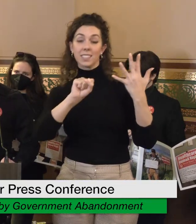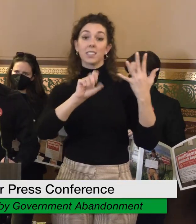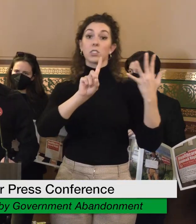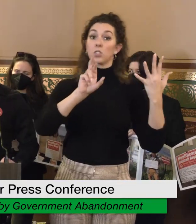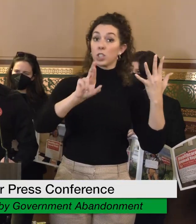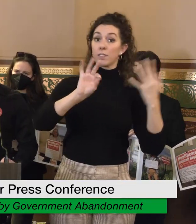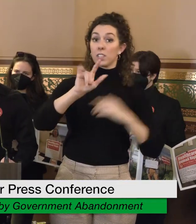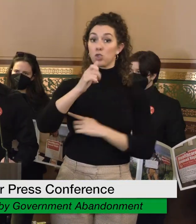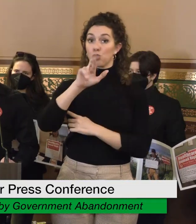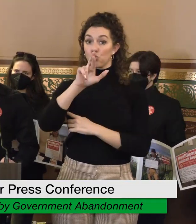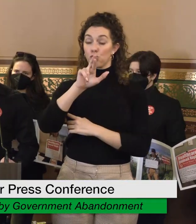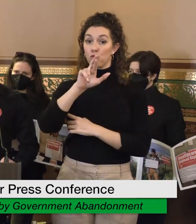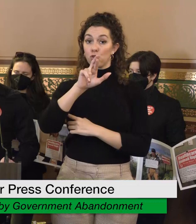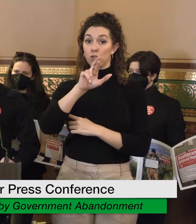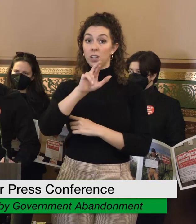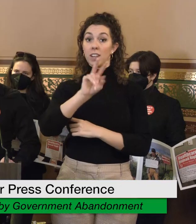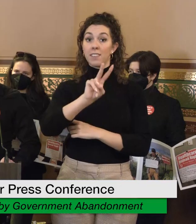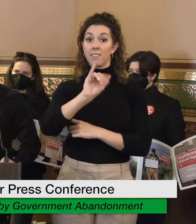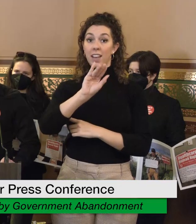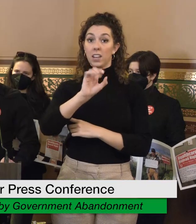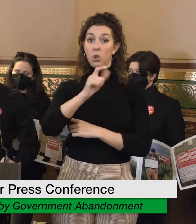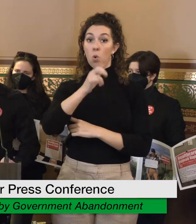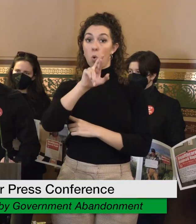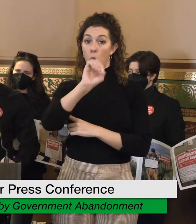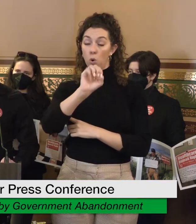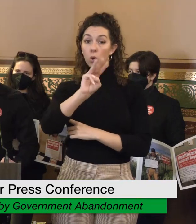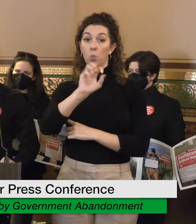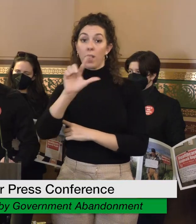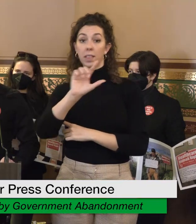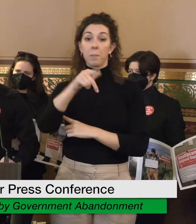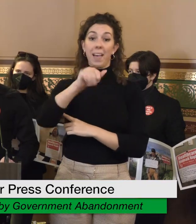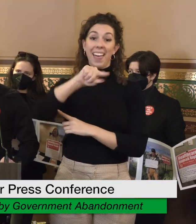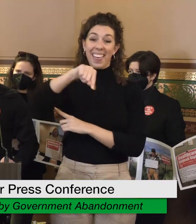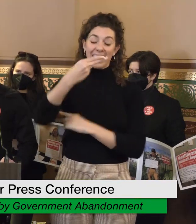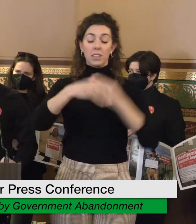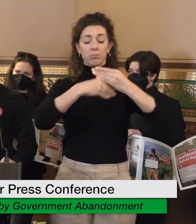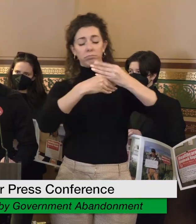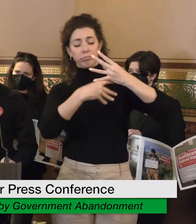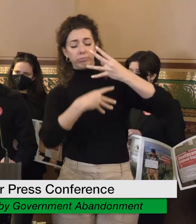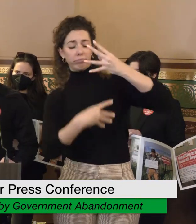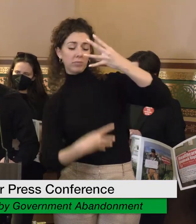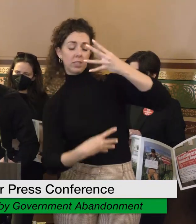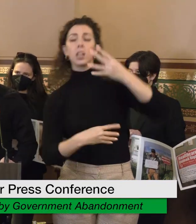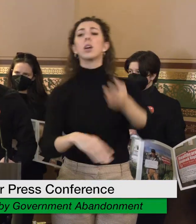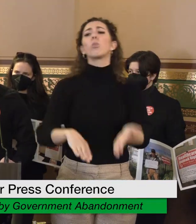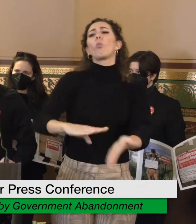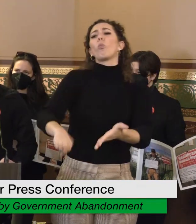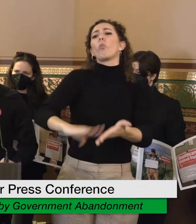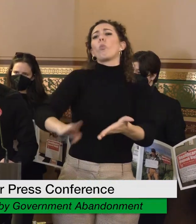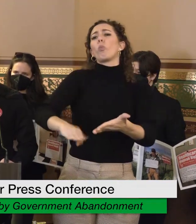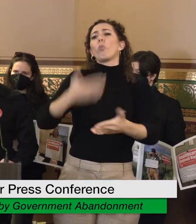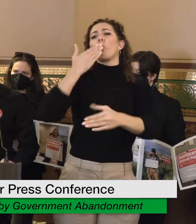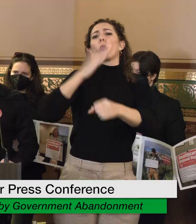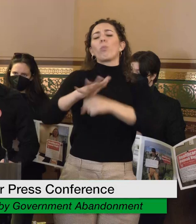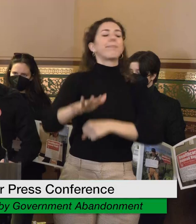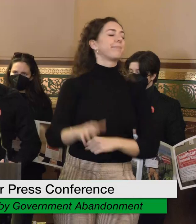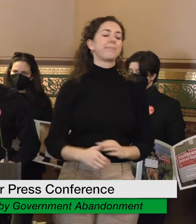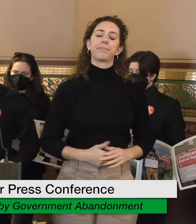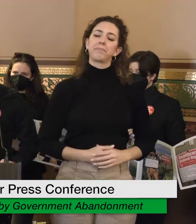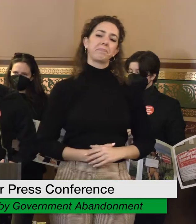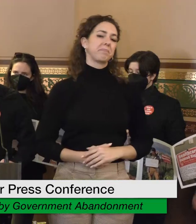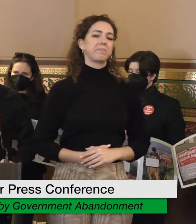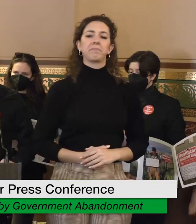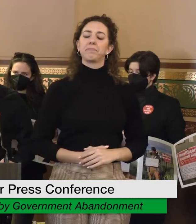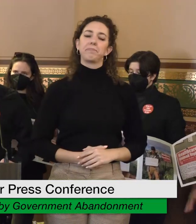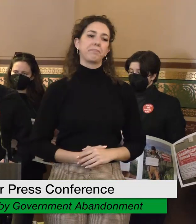Fisher, Centurion, VitalCore, WellPath, and the like cannot be given any more passes.